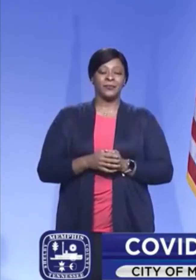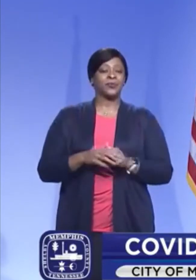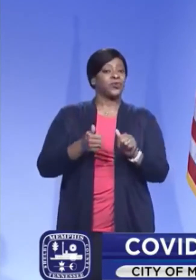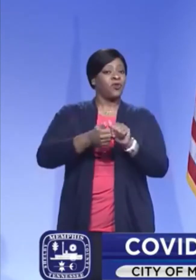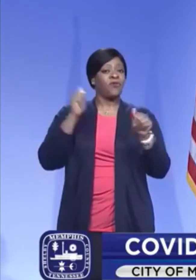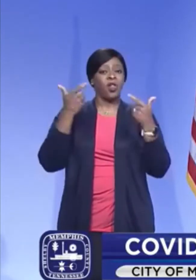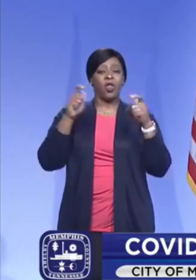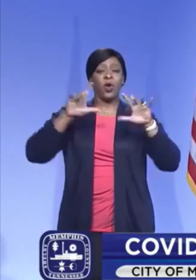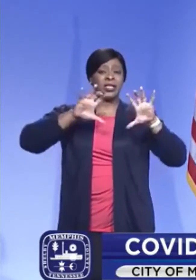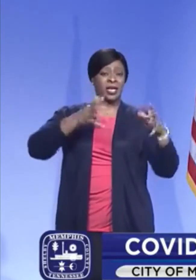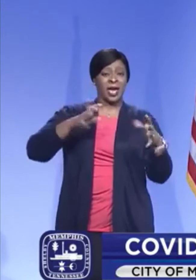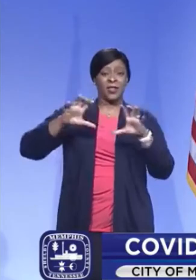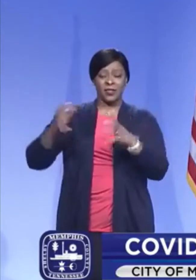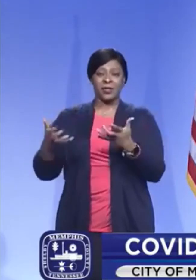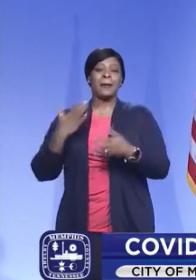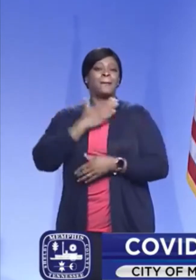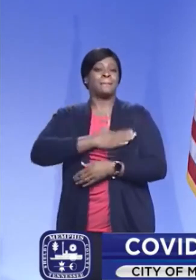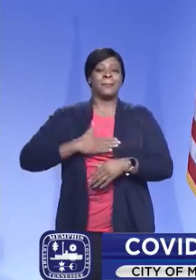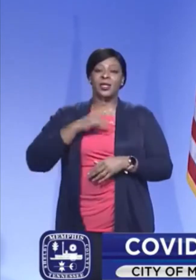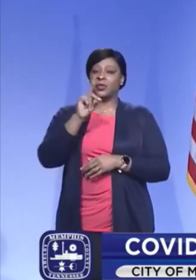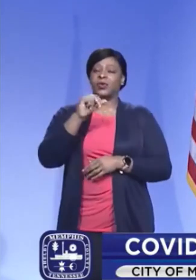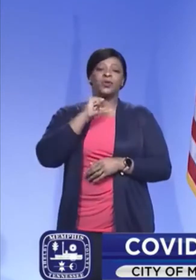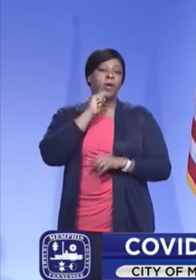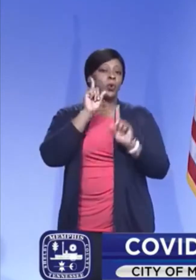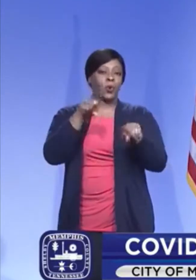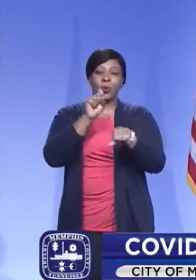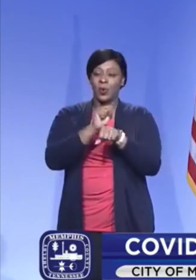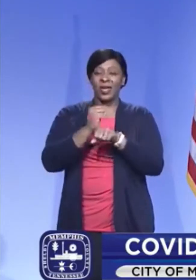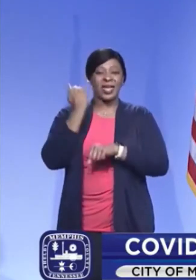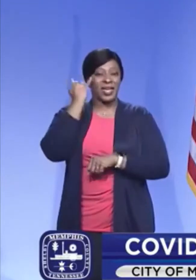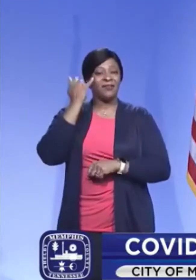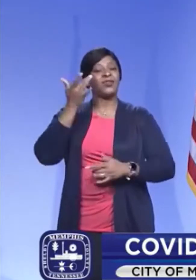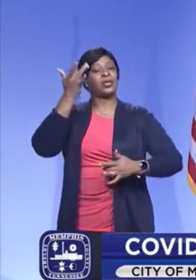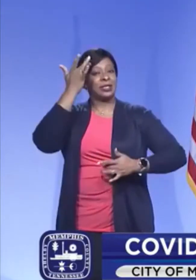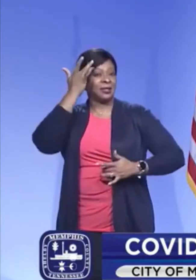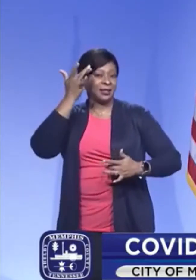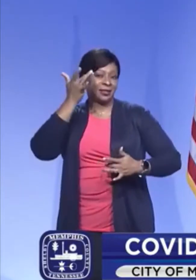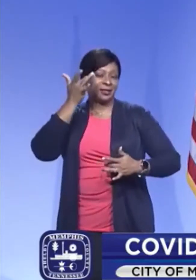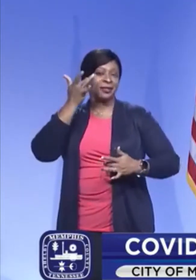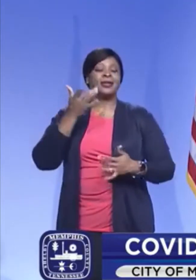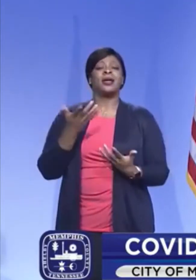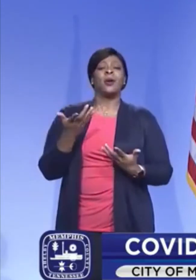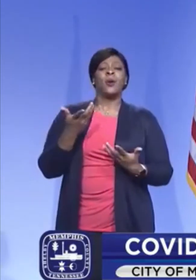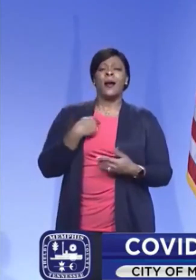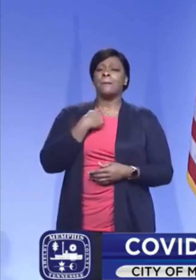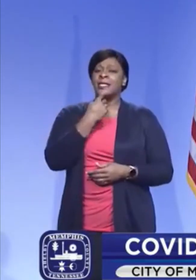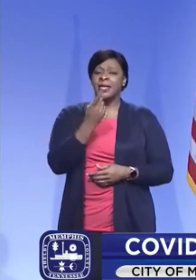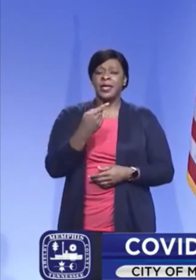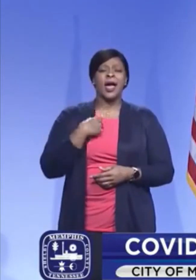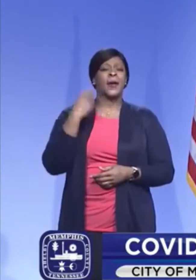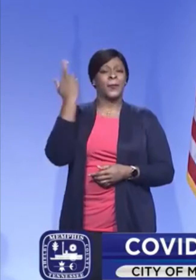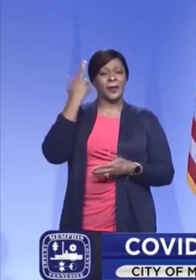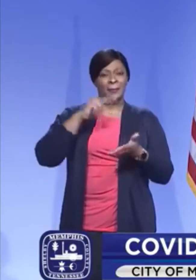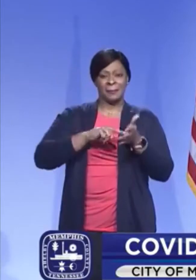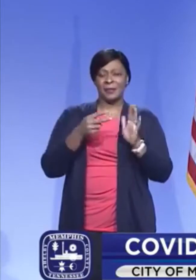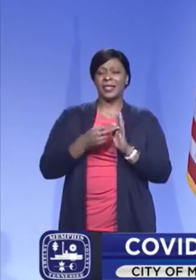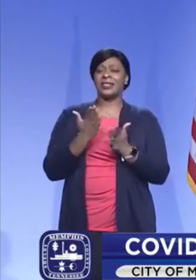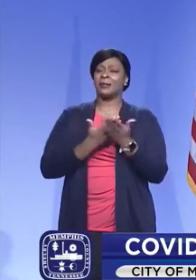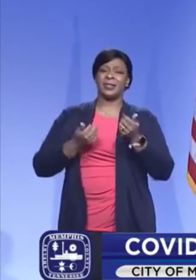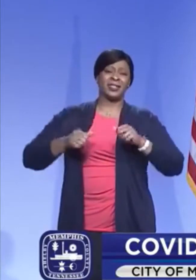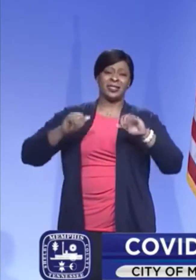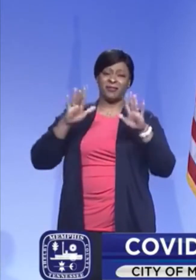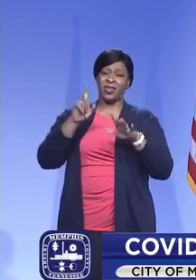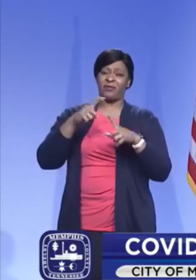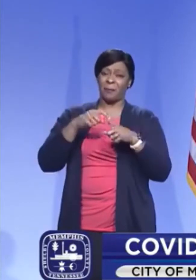large gatherings, and please do not go to work if you are sick. Now, what I'm saying, I realize, means there are sacrifices that